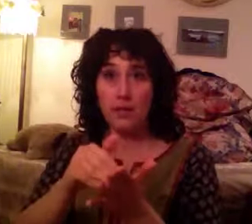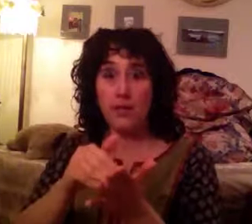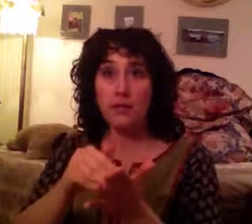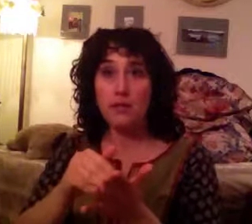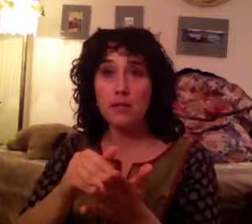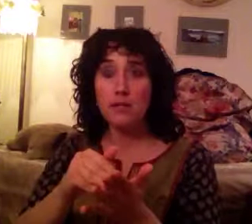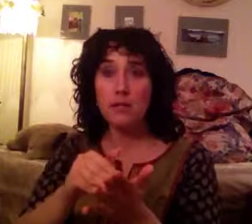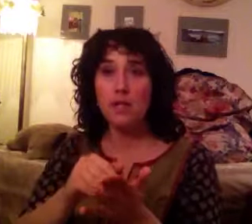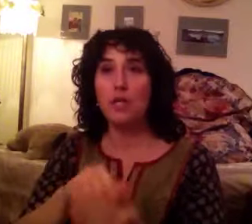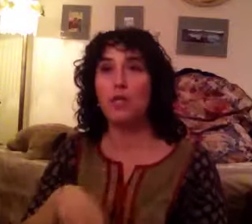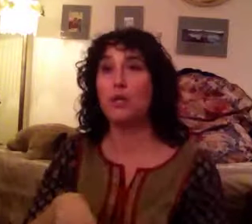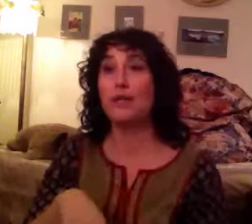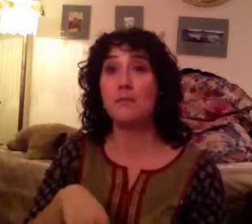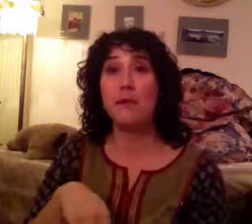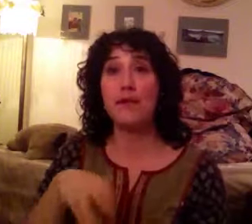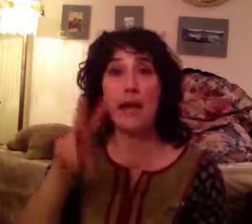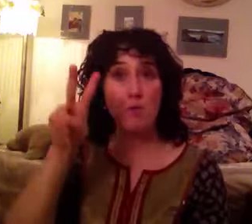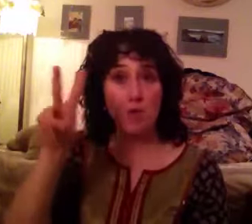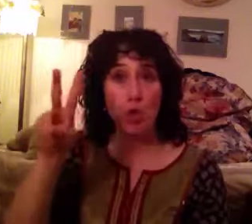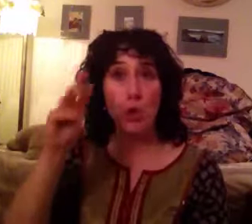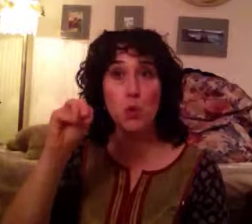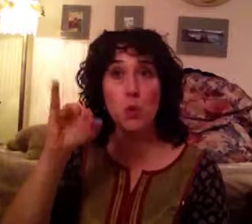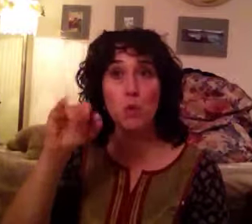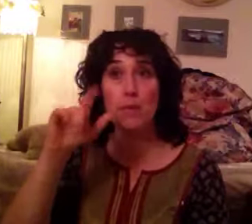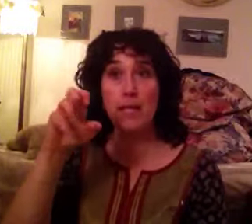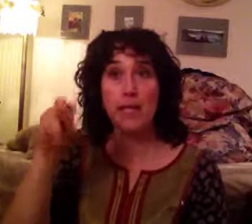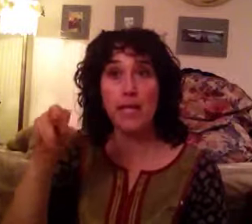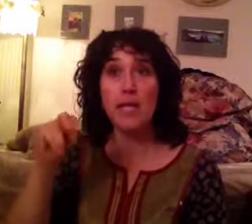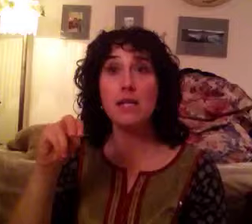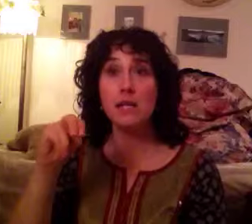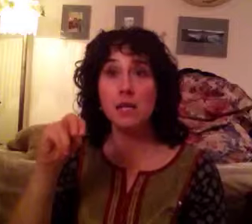2,000,000. You could spell it out, 2,000,000.